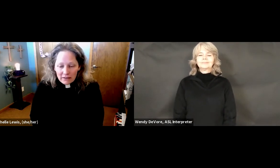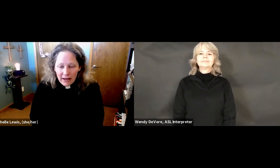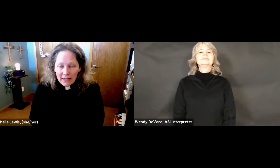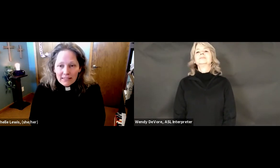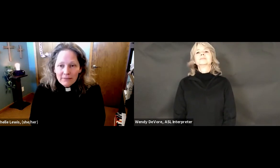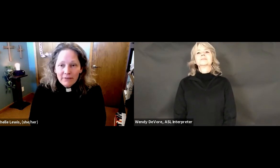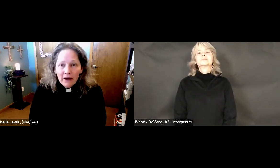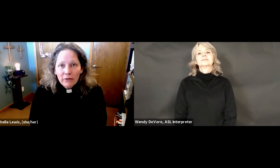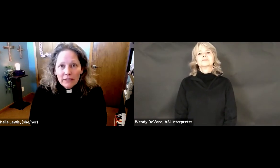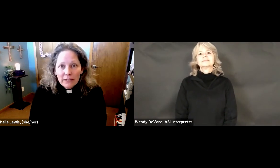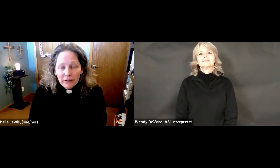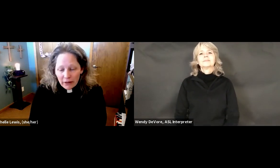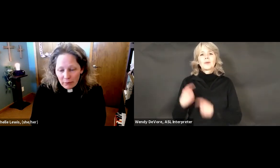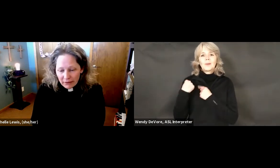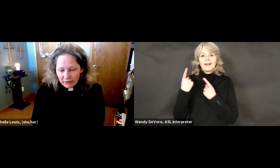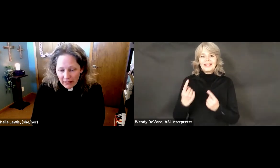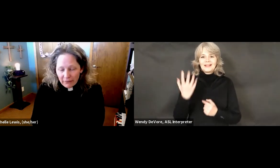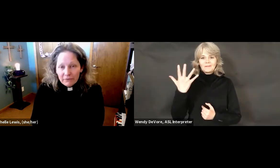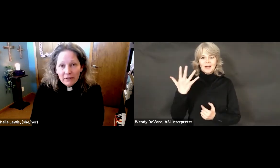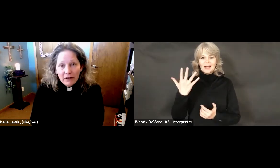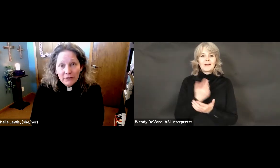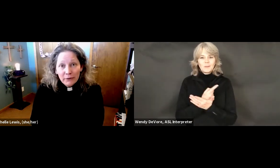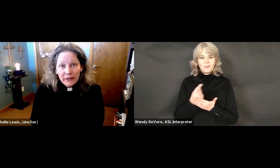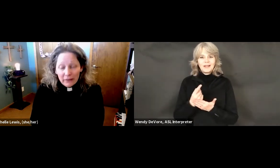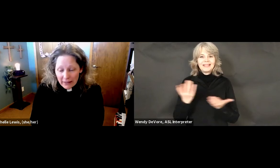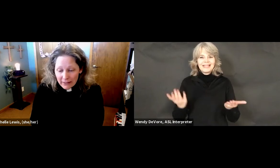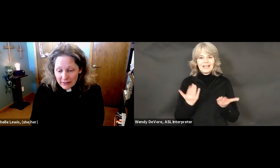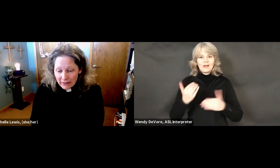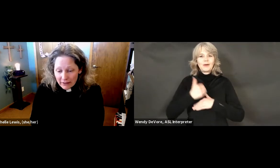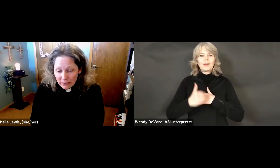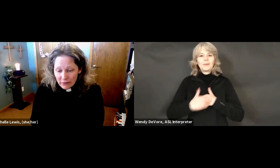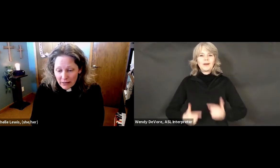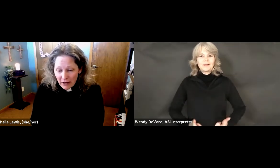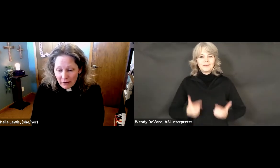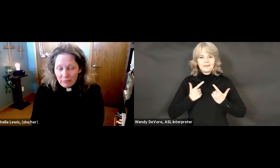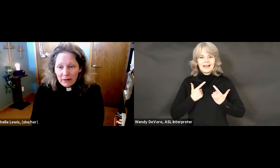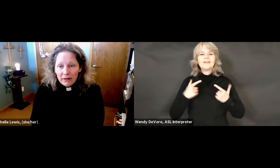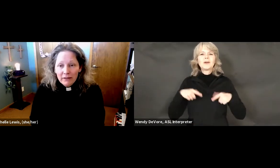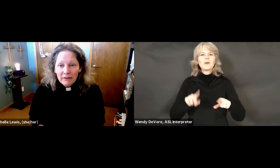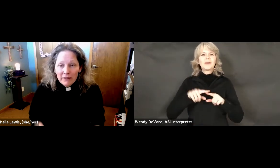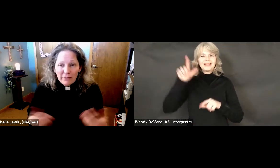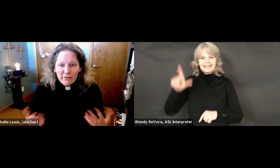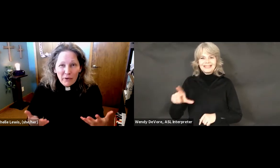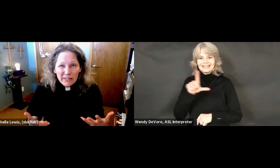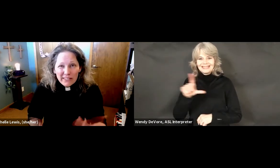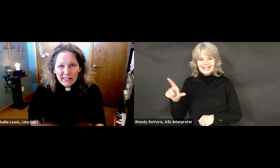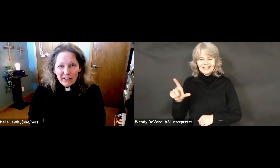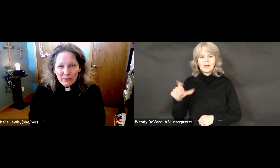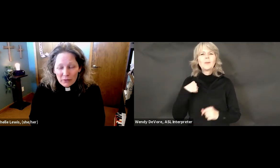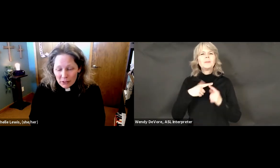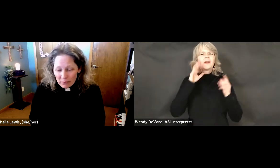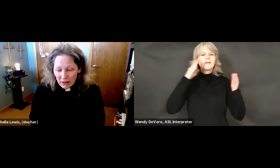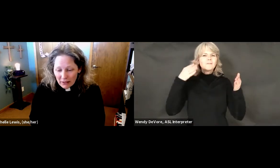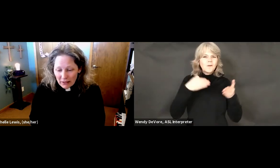In the last 5 weeks here at Bread of Life, during Lent, we have been focusing